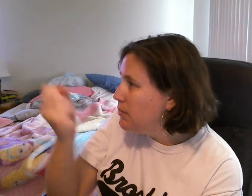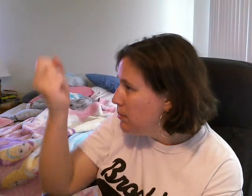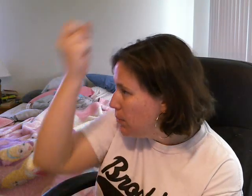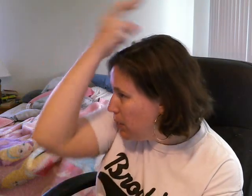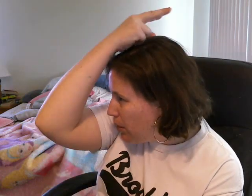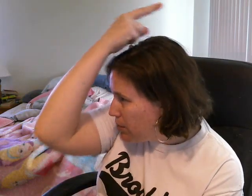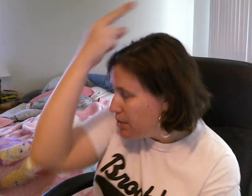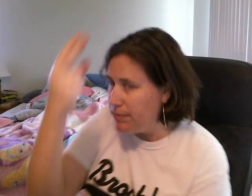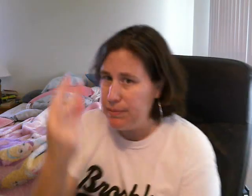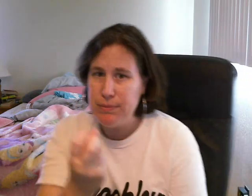Goat.